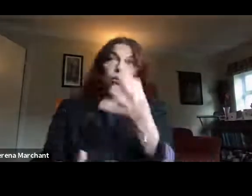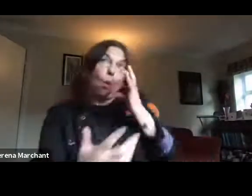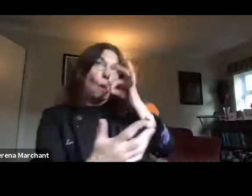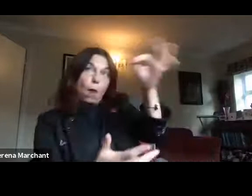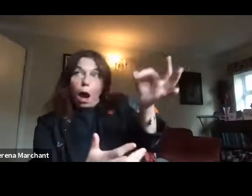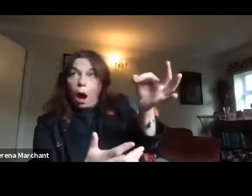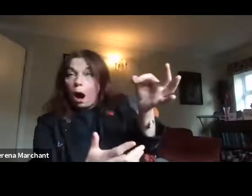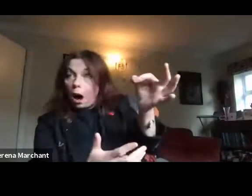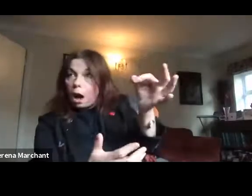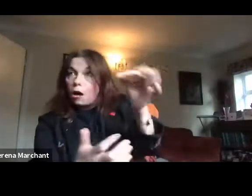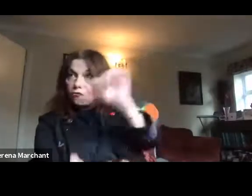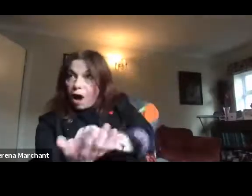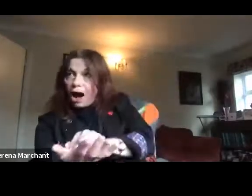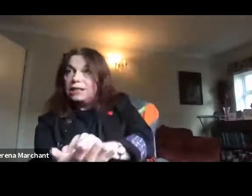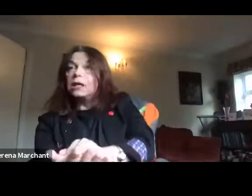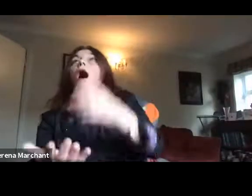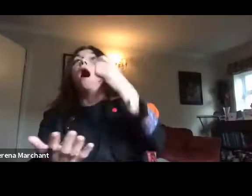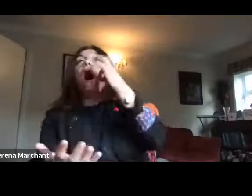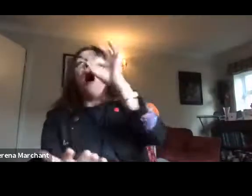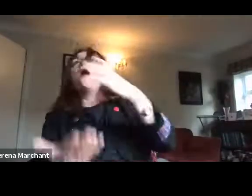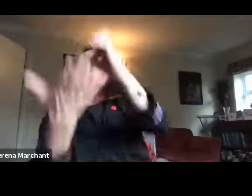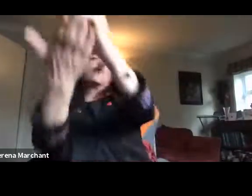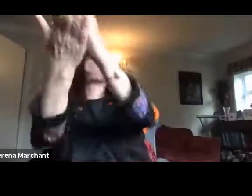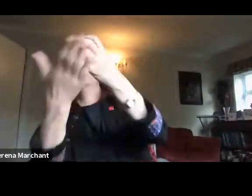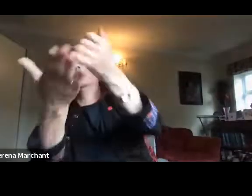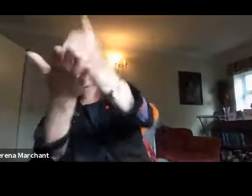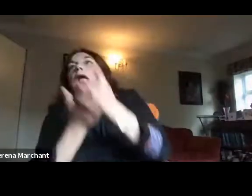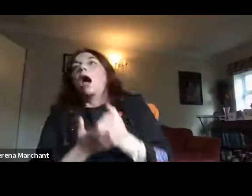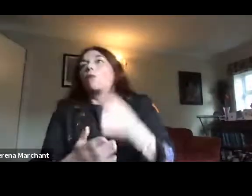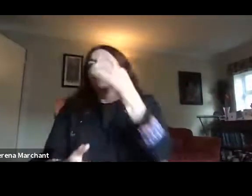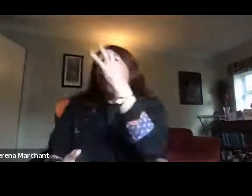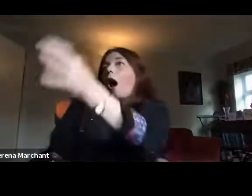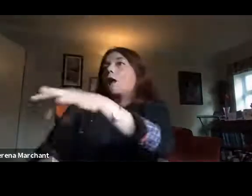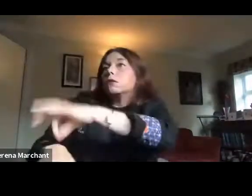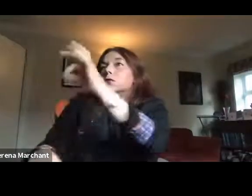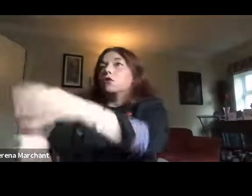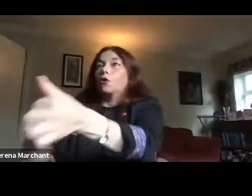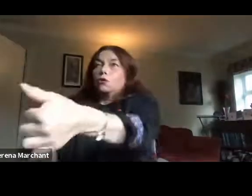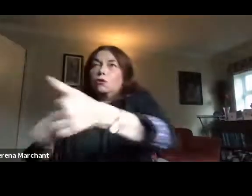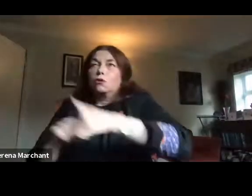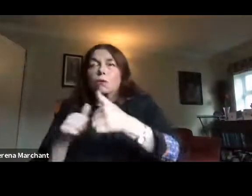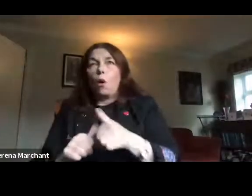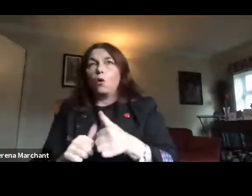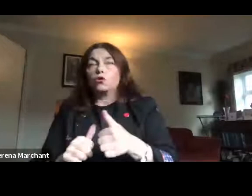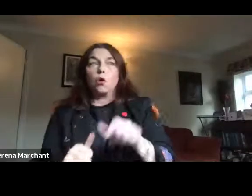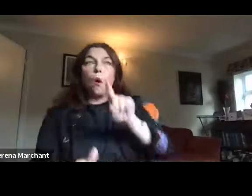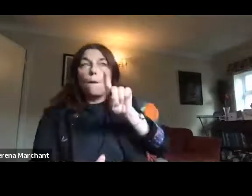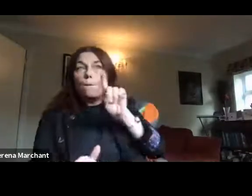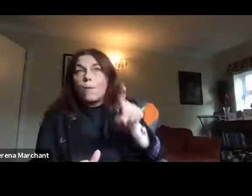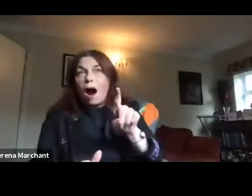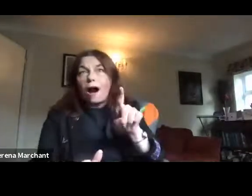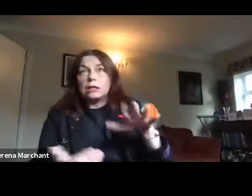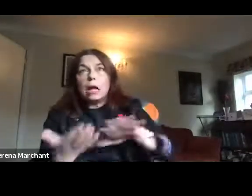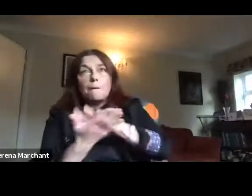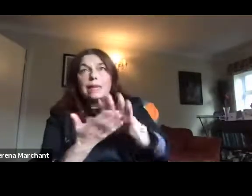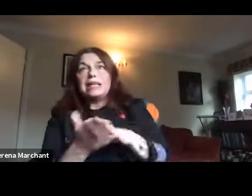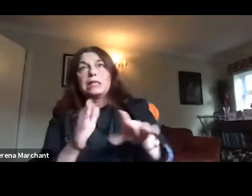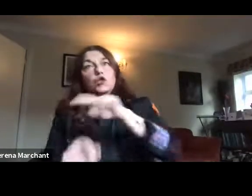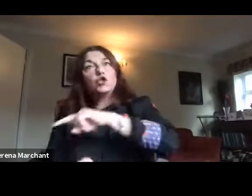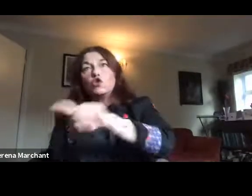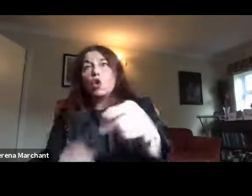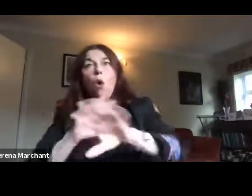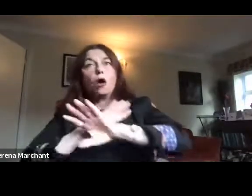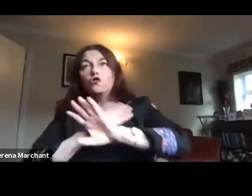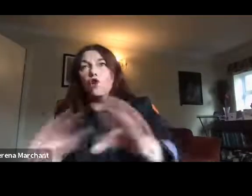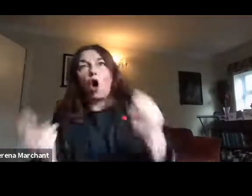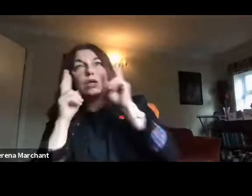see ourselves as less and have less favourable treatment. So they force us